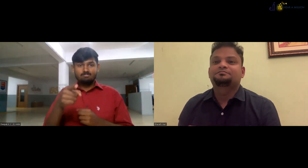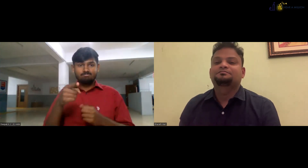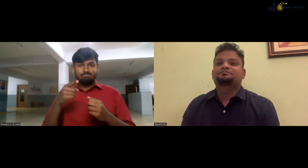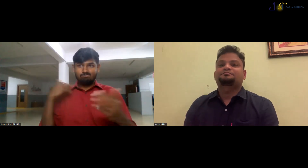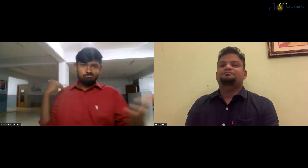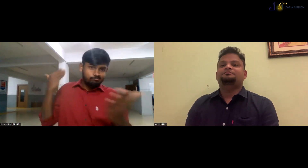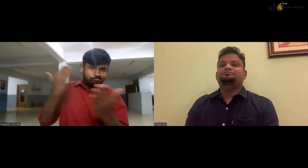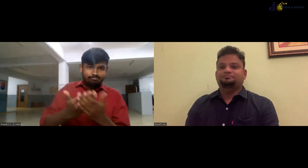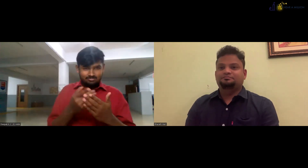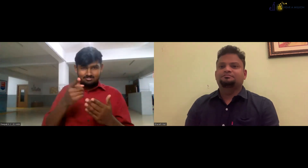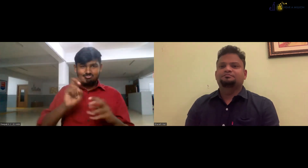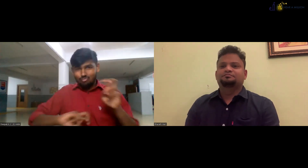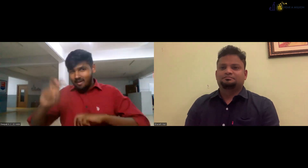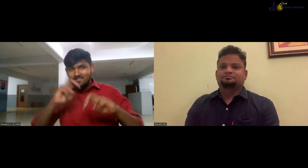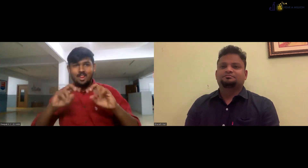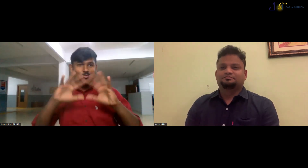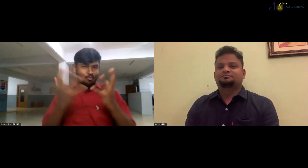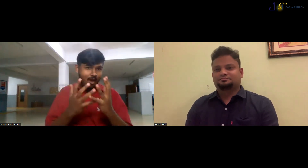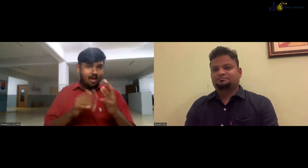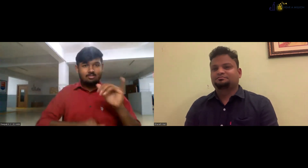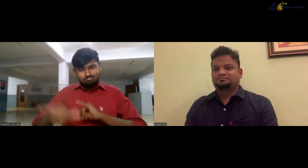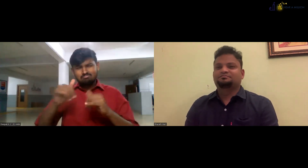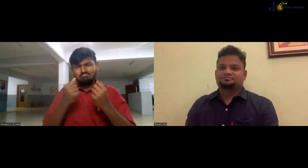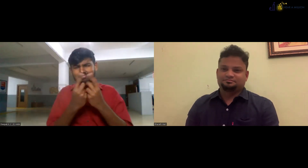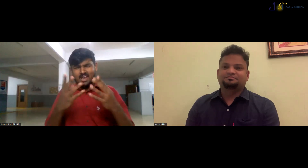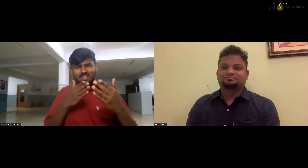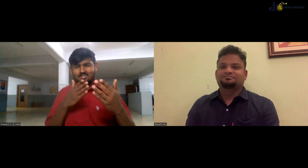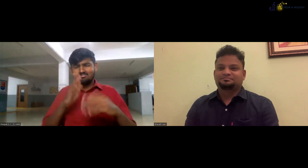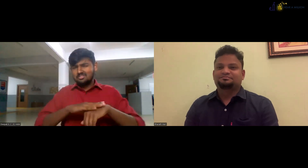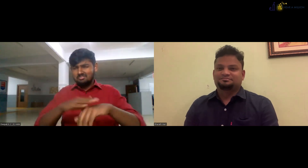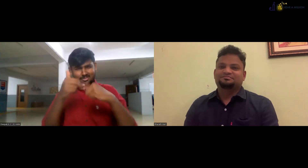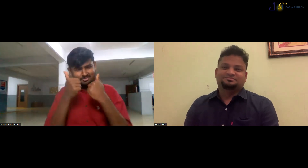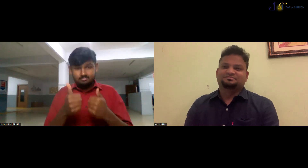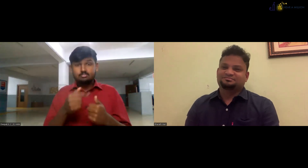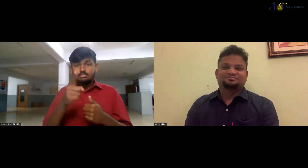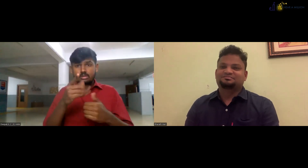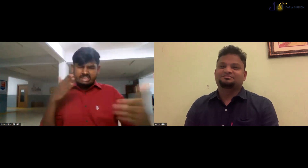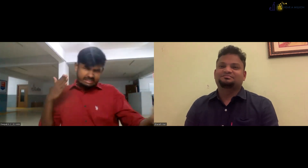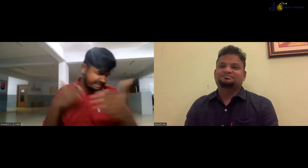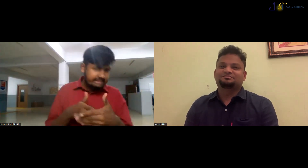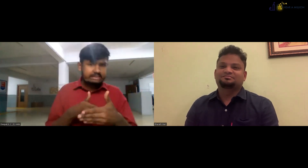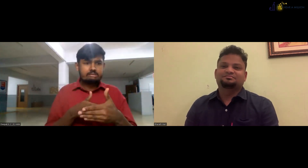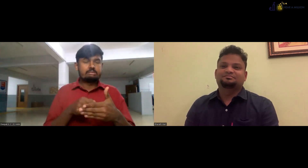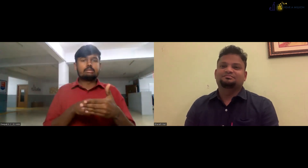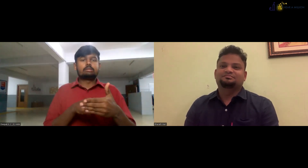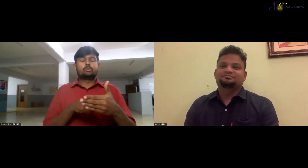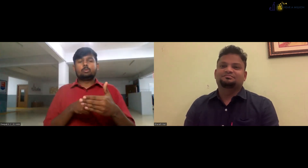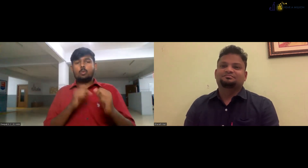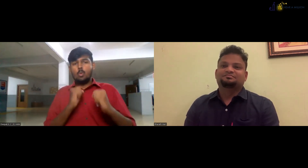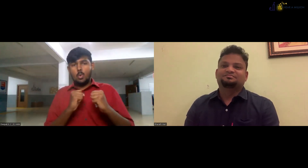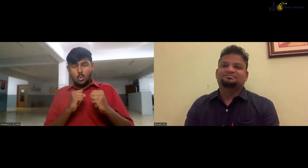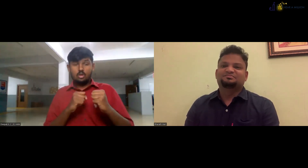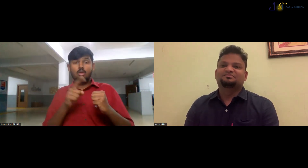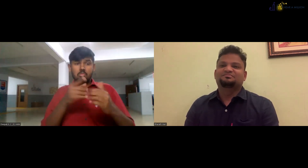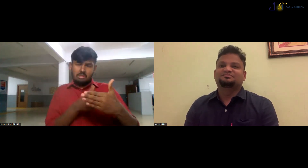That is great. I just would like to ask the last question. You have so much experience traveling both internationally as well as